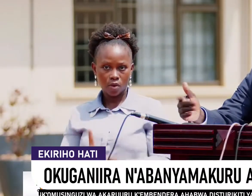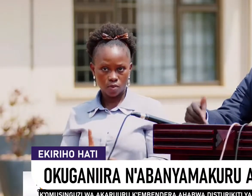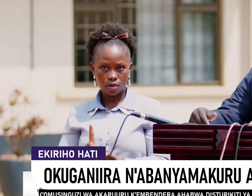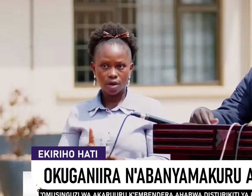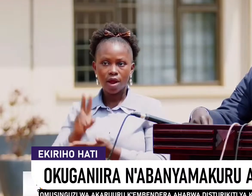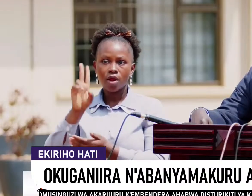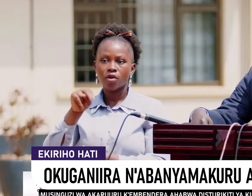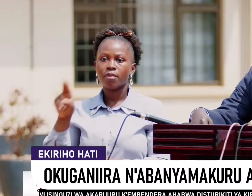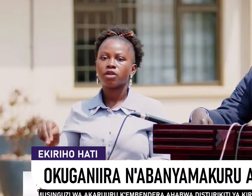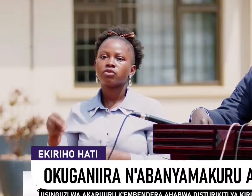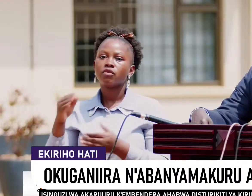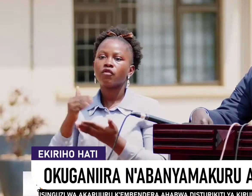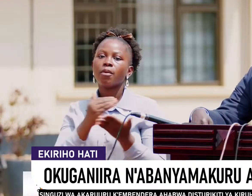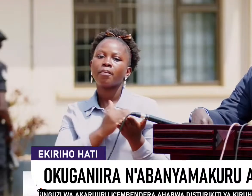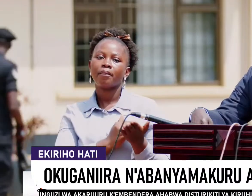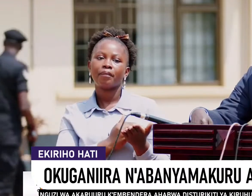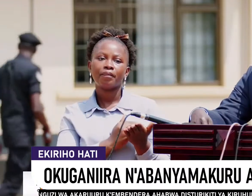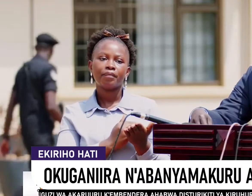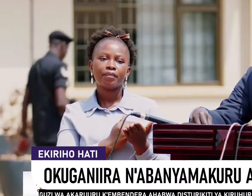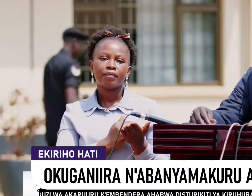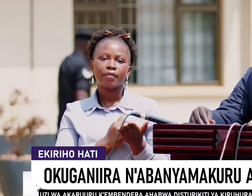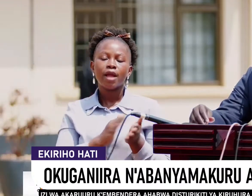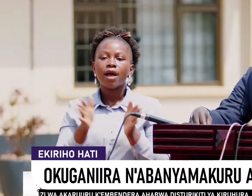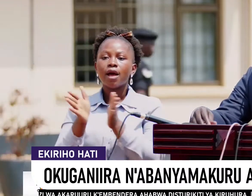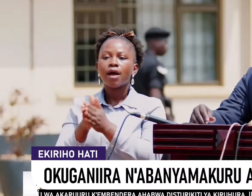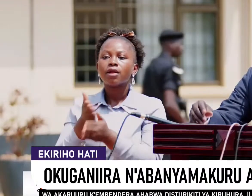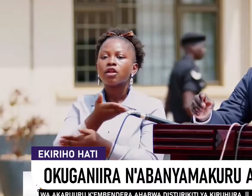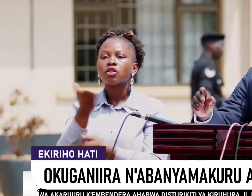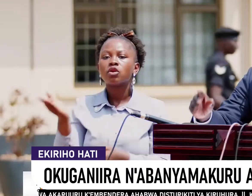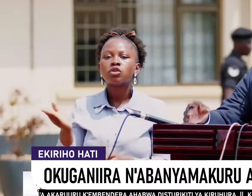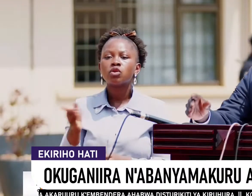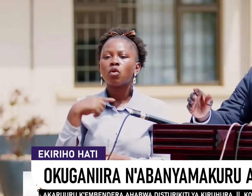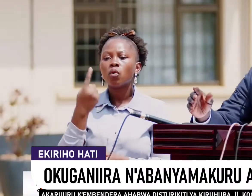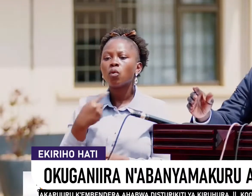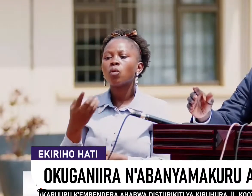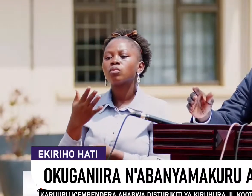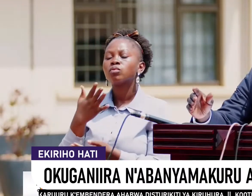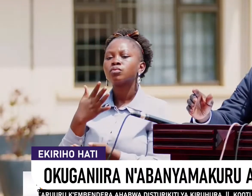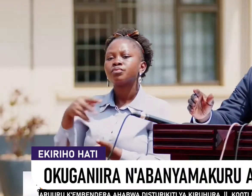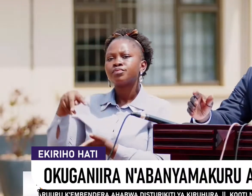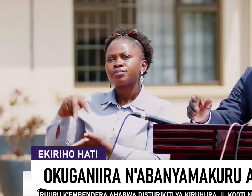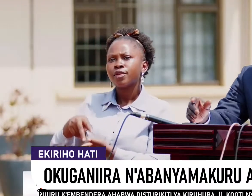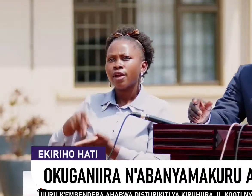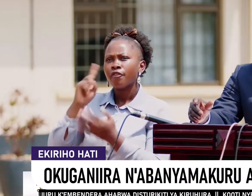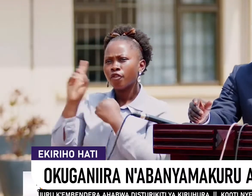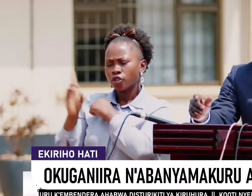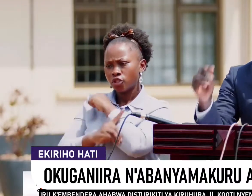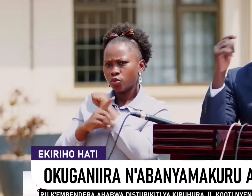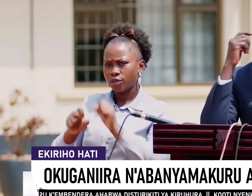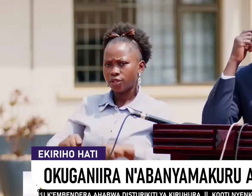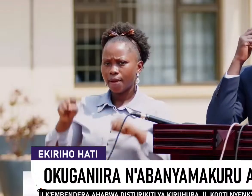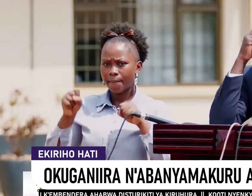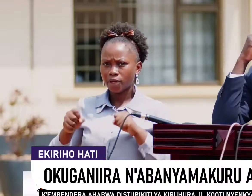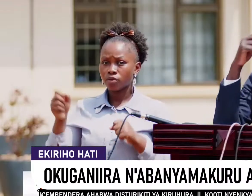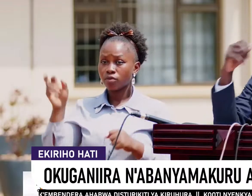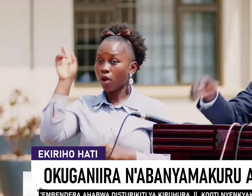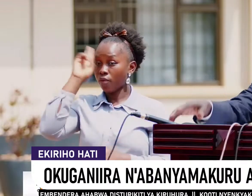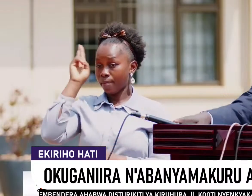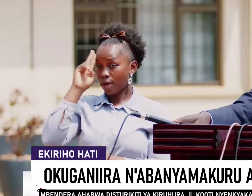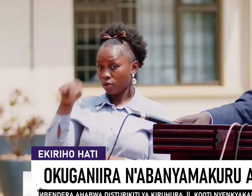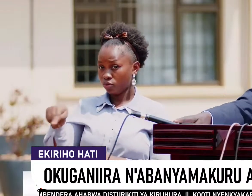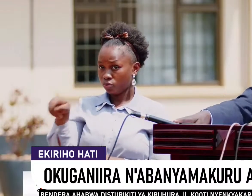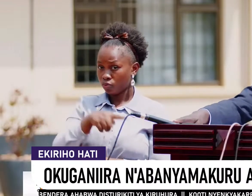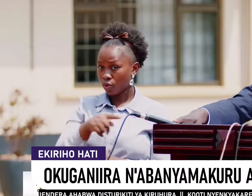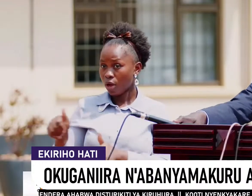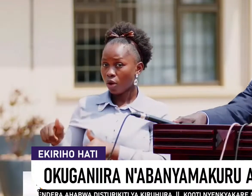the nomination forms. And those vying for district chairperson are reminded,